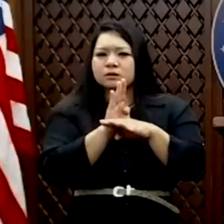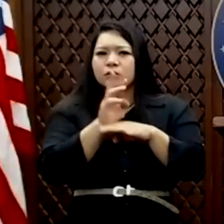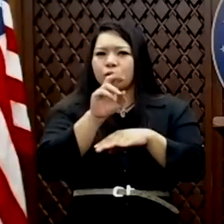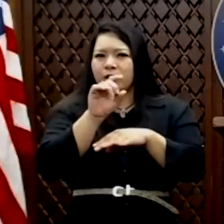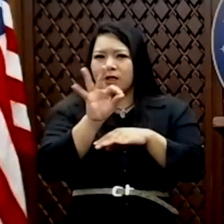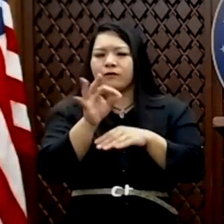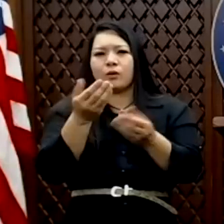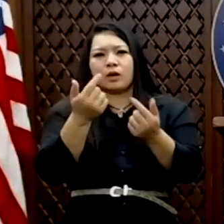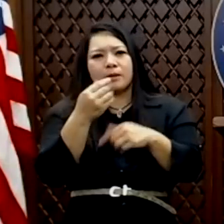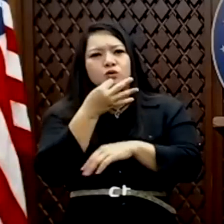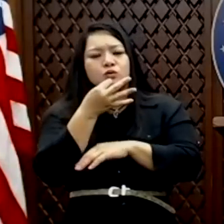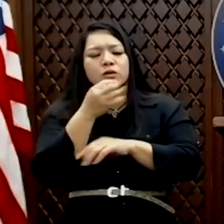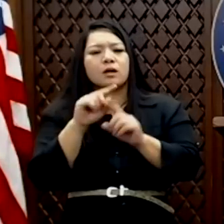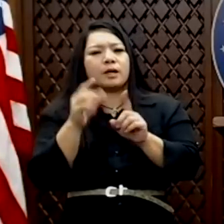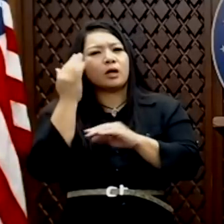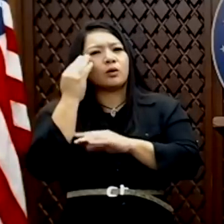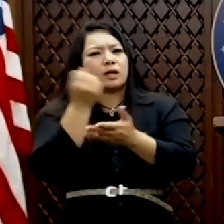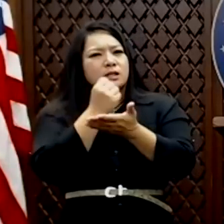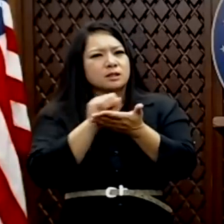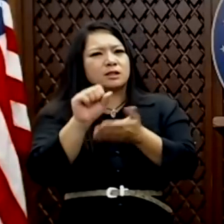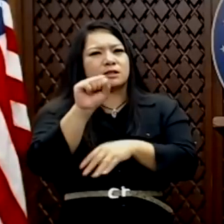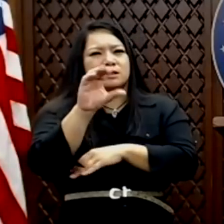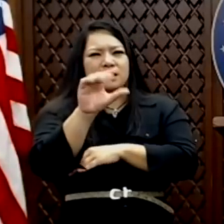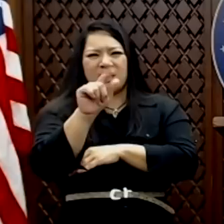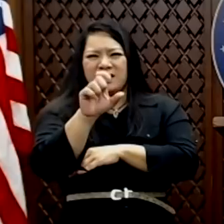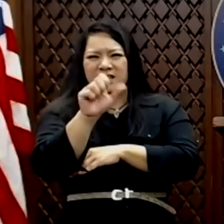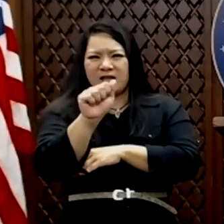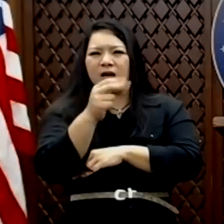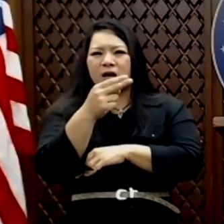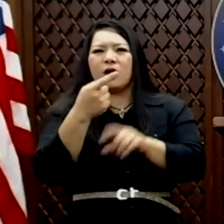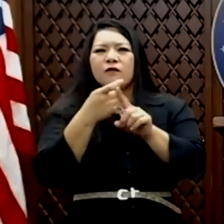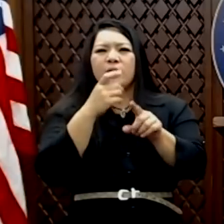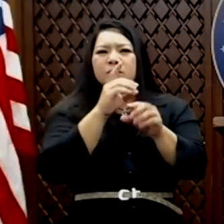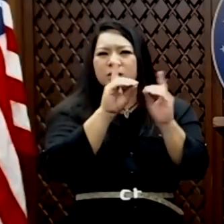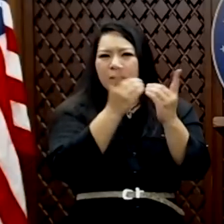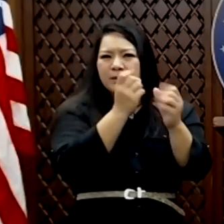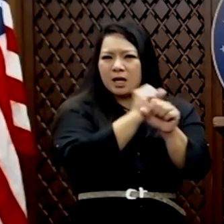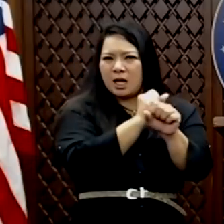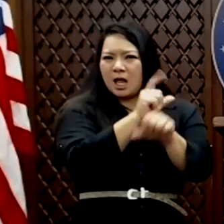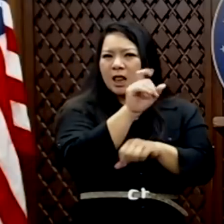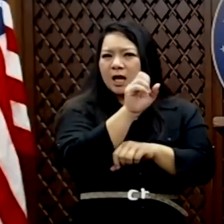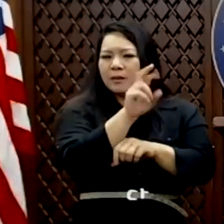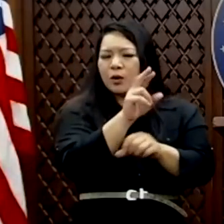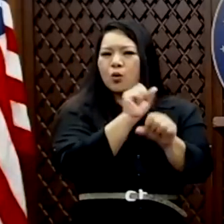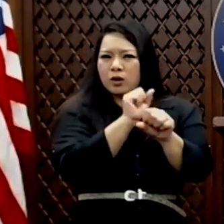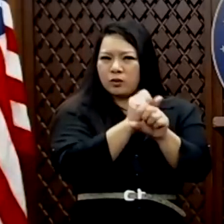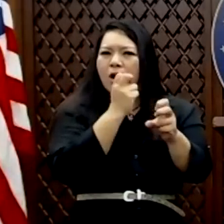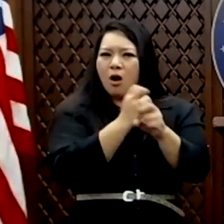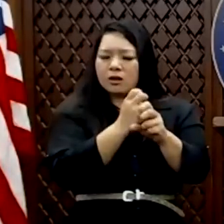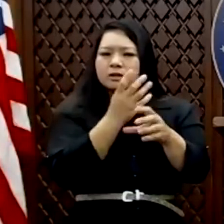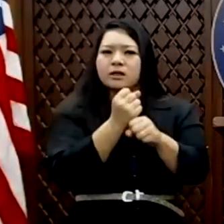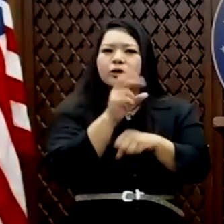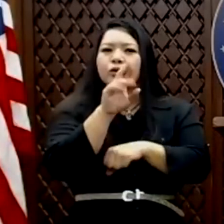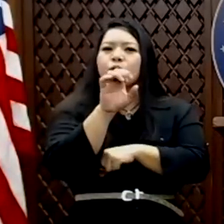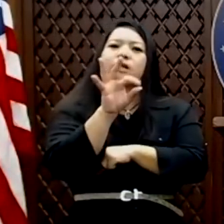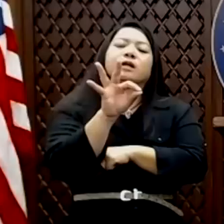soon. I know that Secretary Scalia, also from the Department of Labor, is working really hard to get those relief